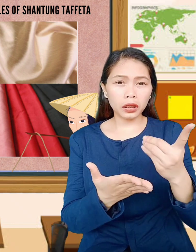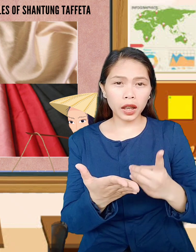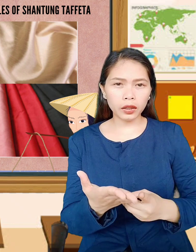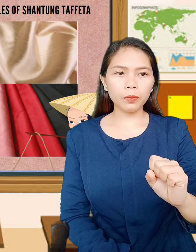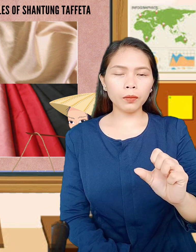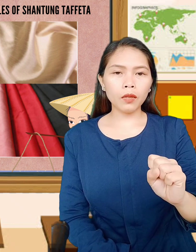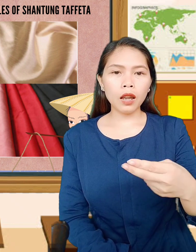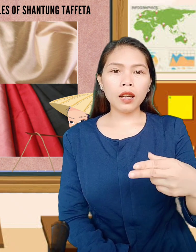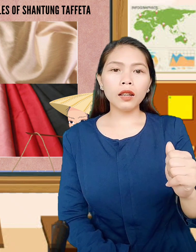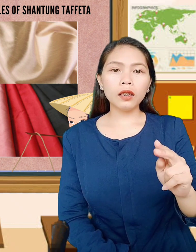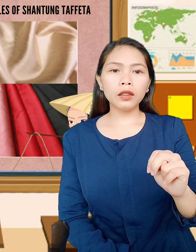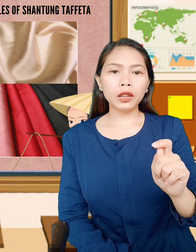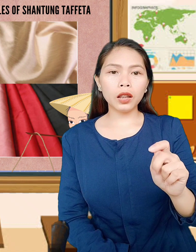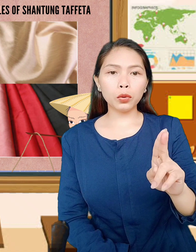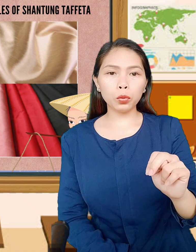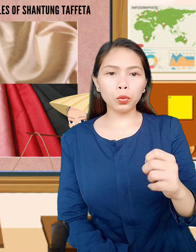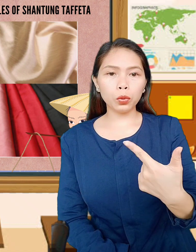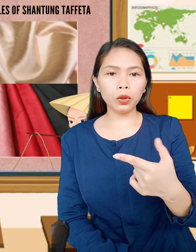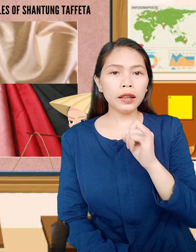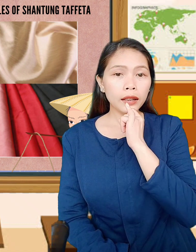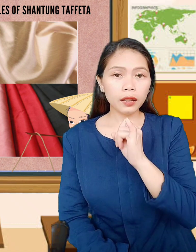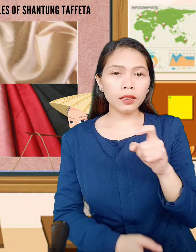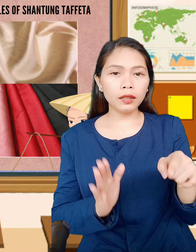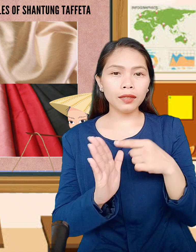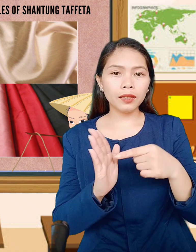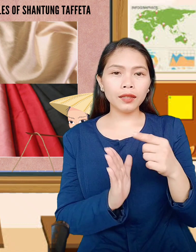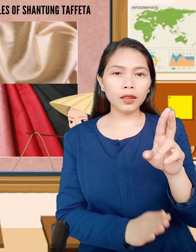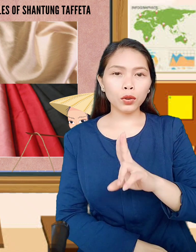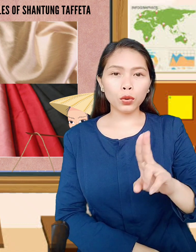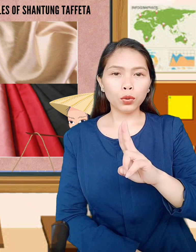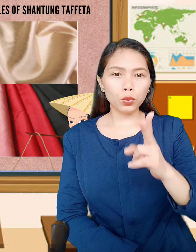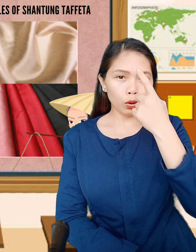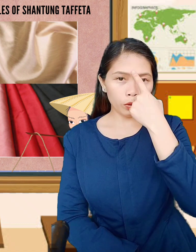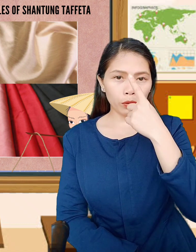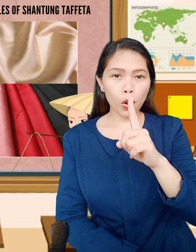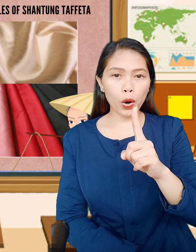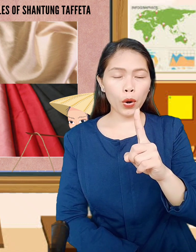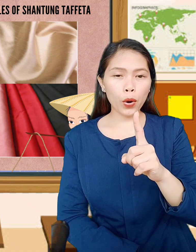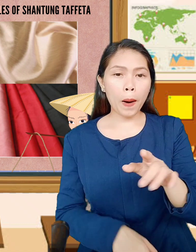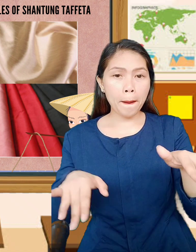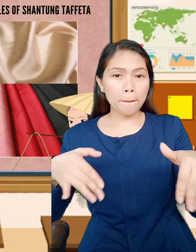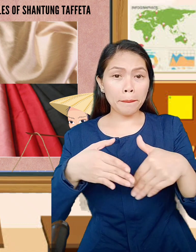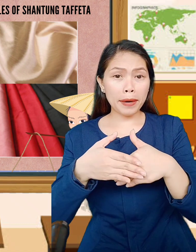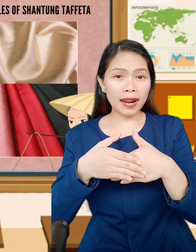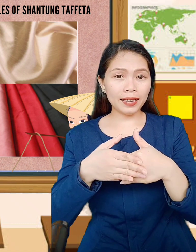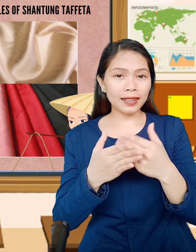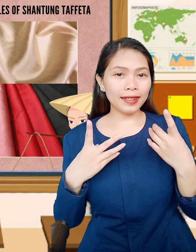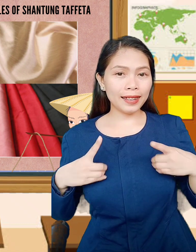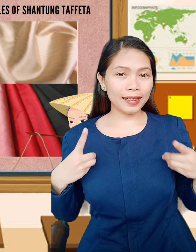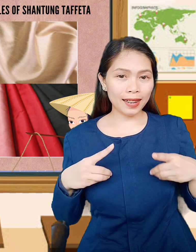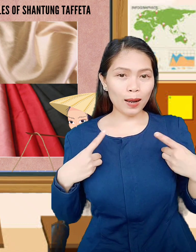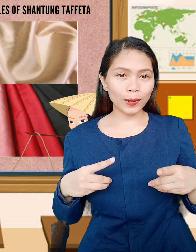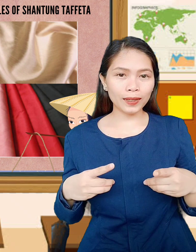irregular. Shantung. It is often used for bridal gowns.